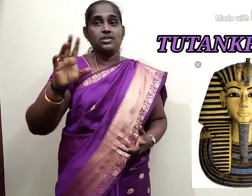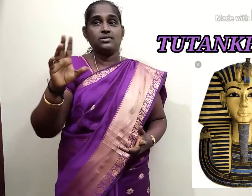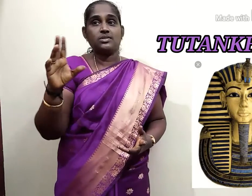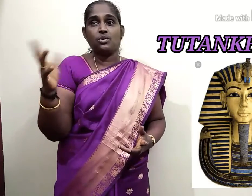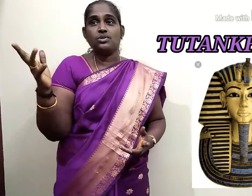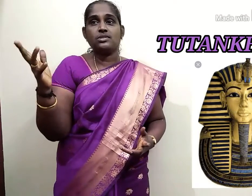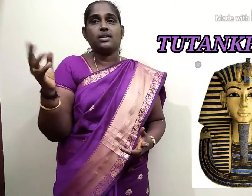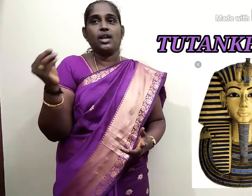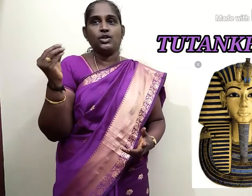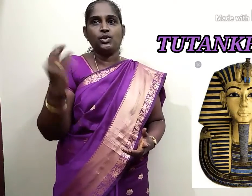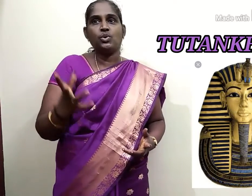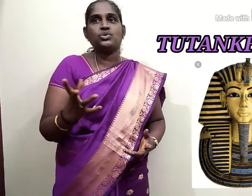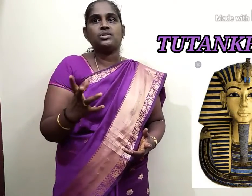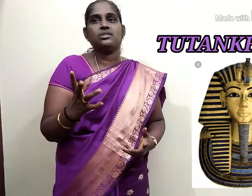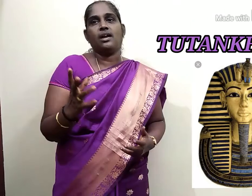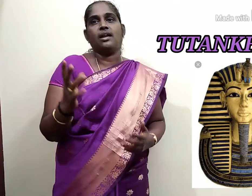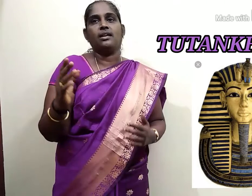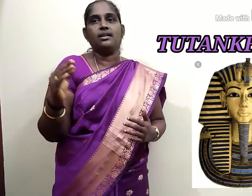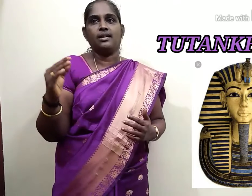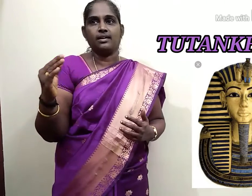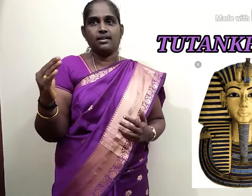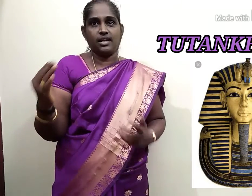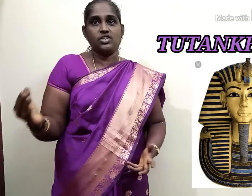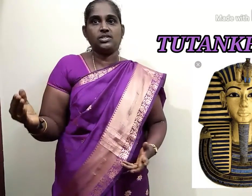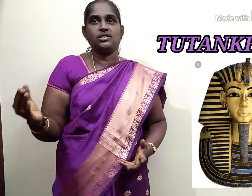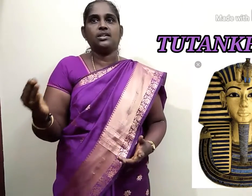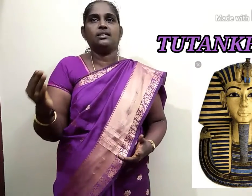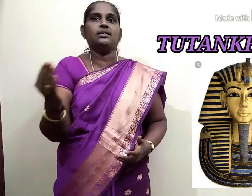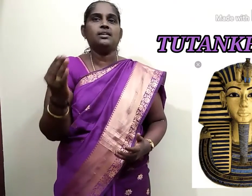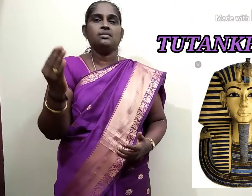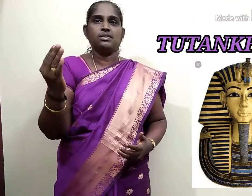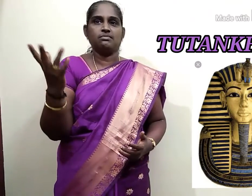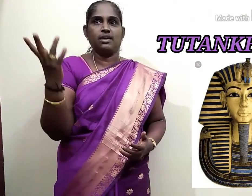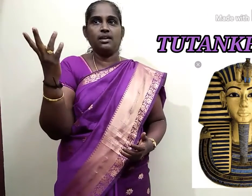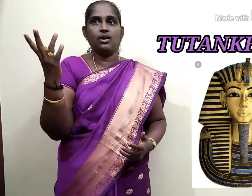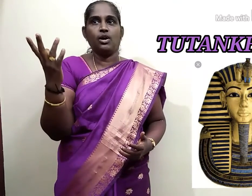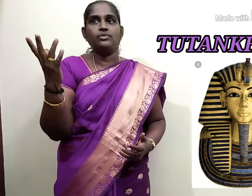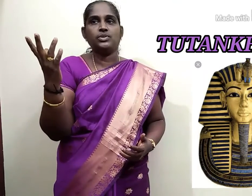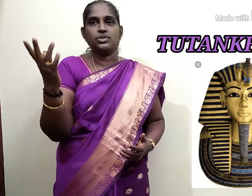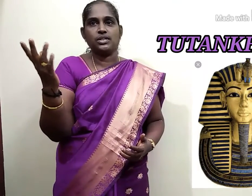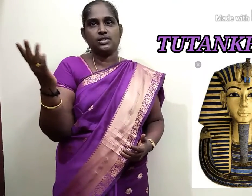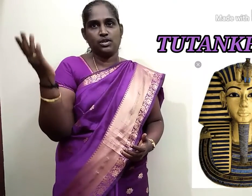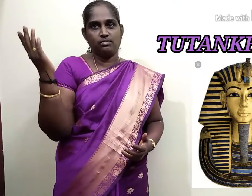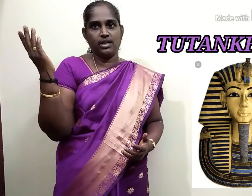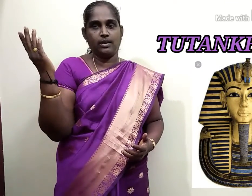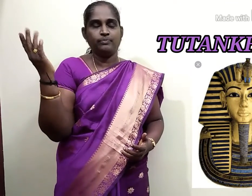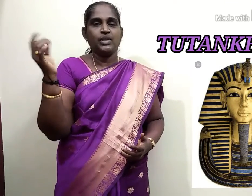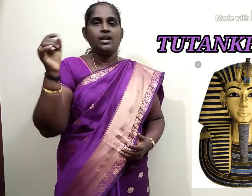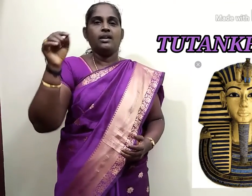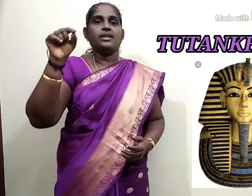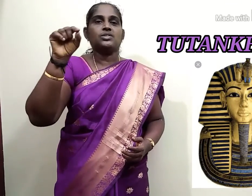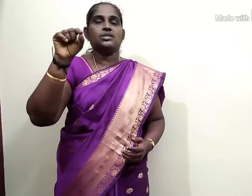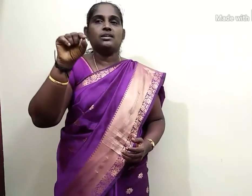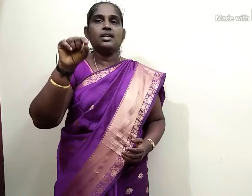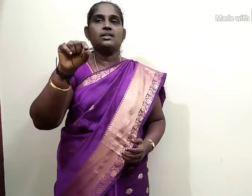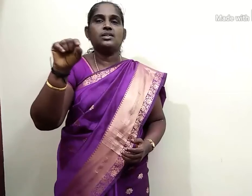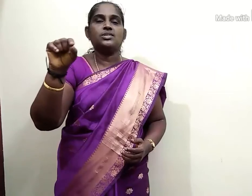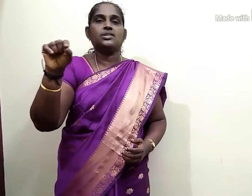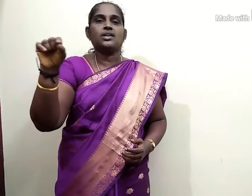Precious stones they used and decorated the mummy of Tutankhamun. Next, agriculture